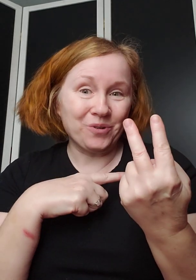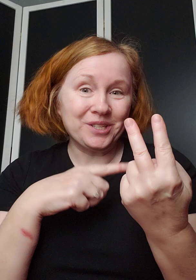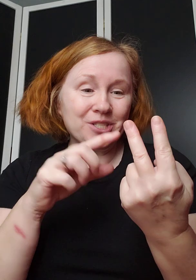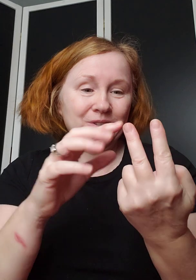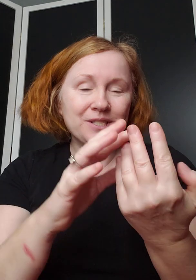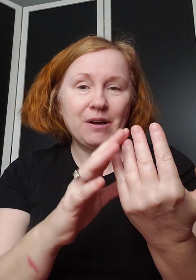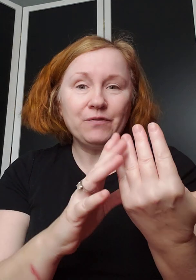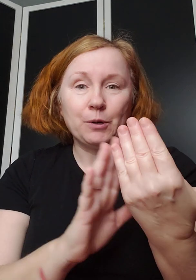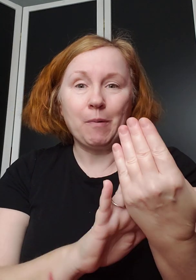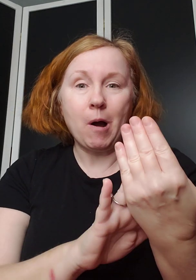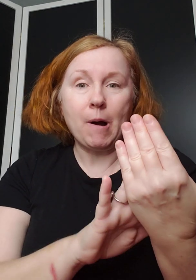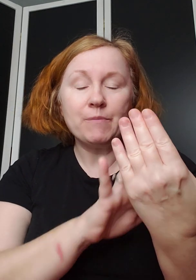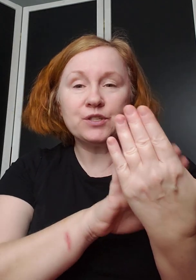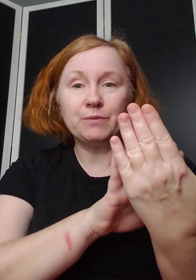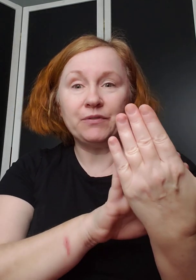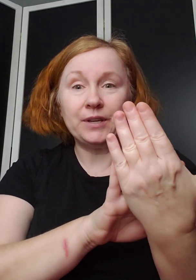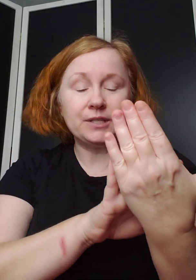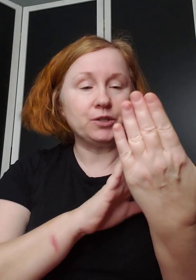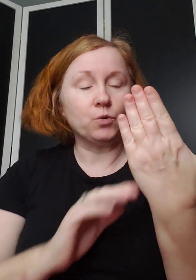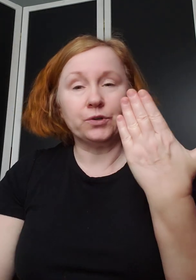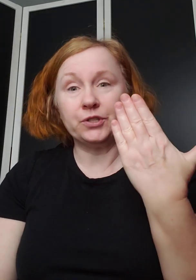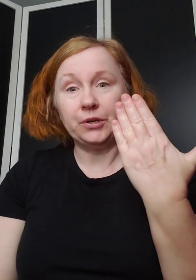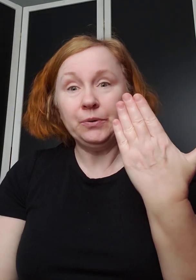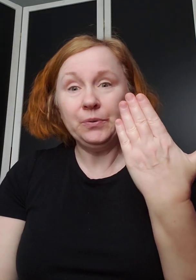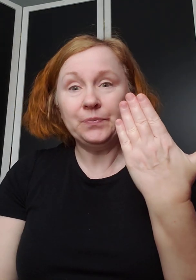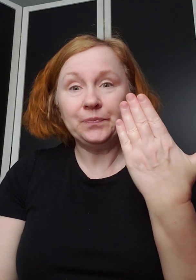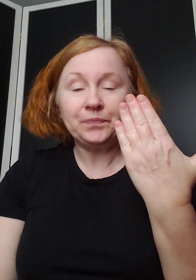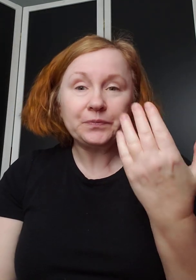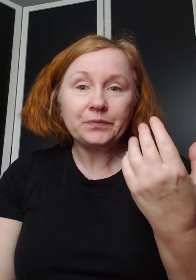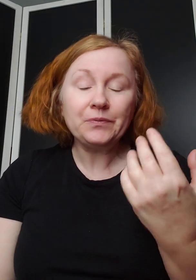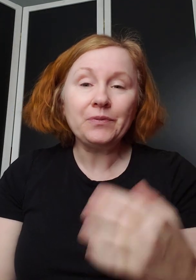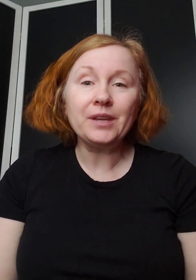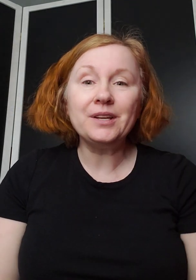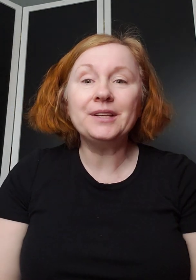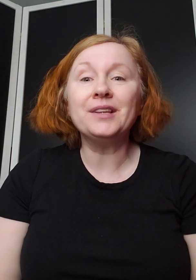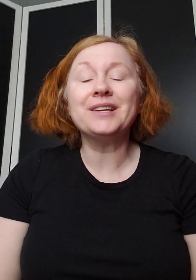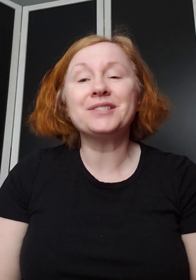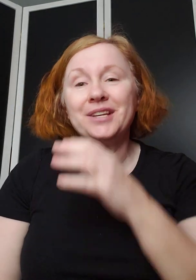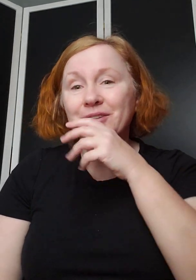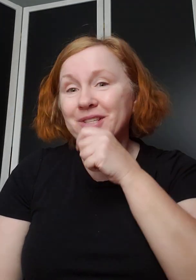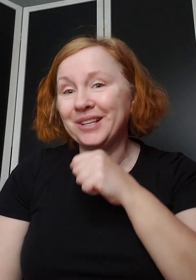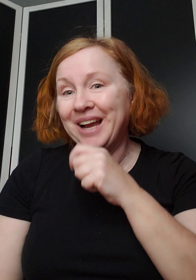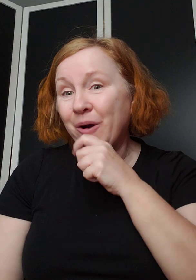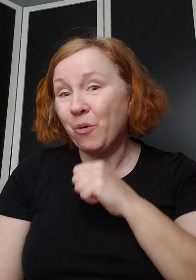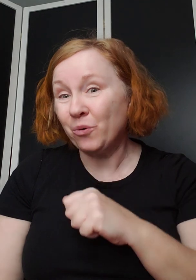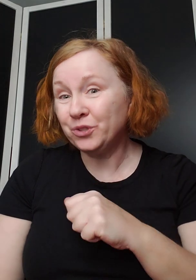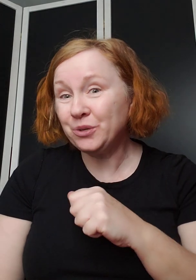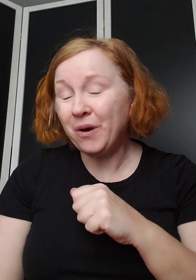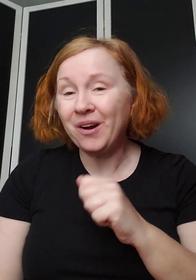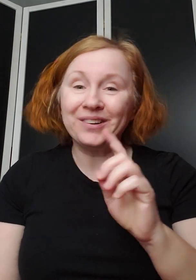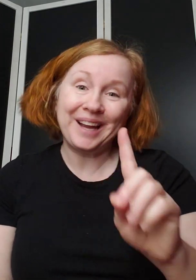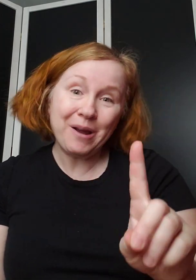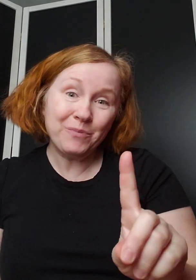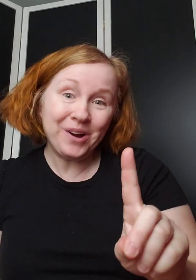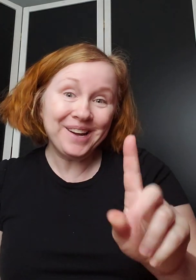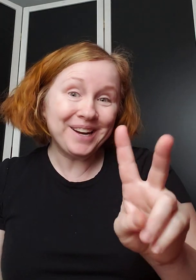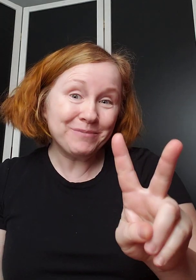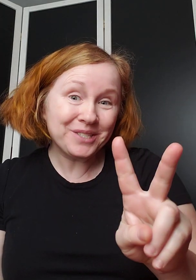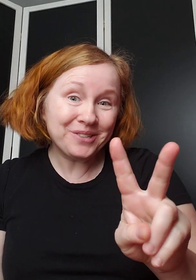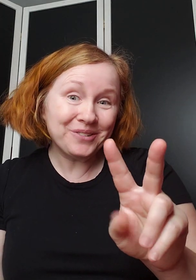towards yourself. Your palm should be facing towards you, unless you're telling how old you are, like, "I'm 1, I'm 2,